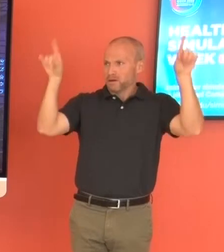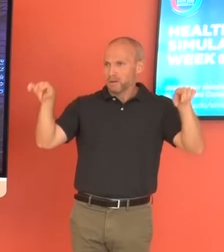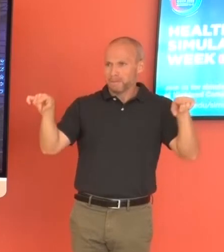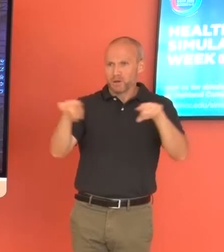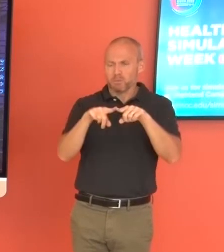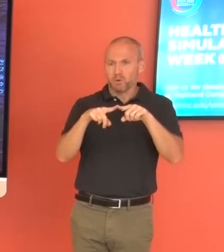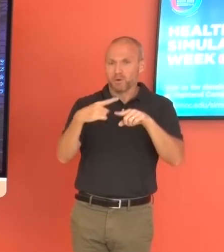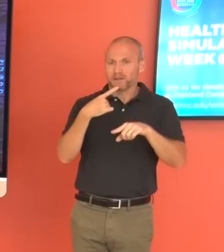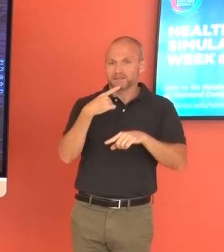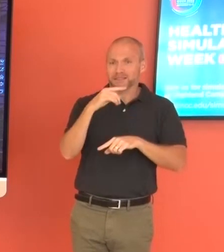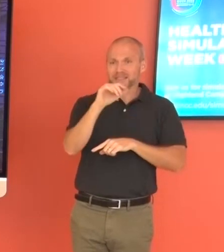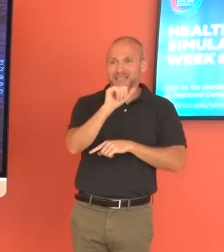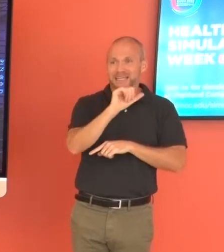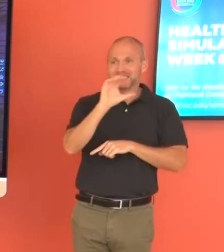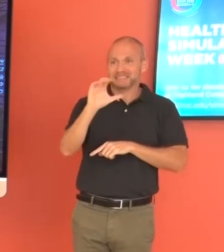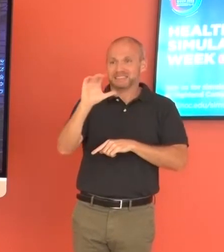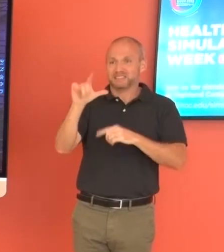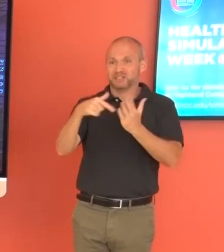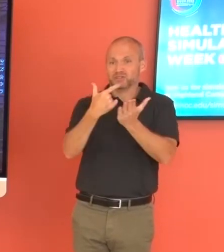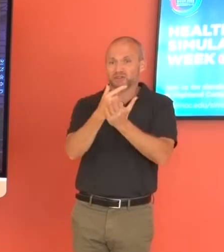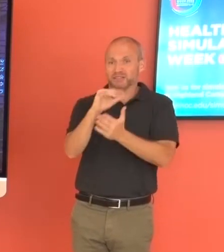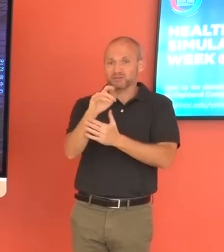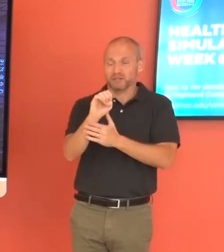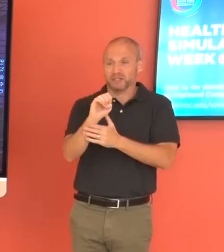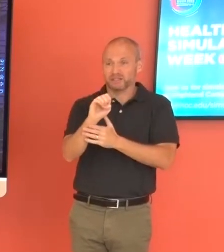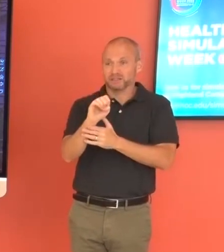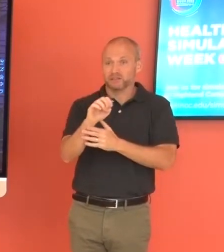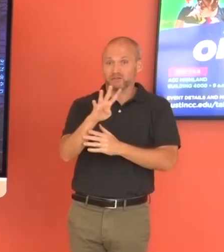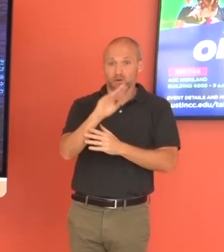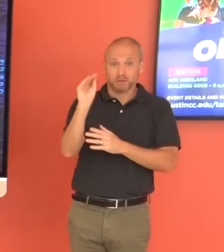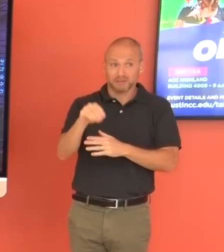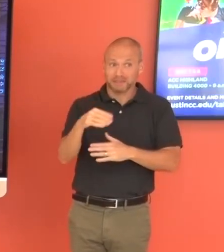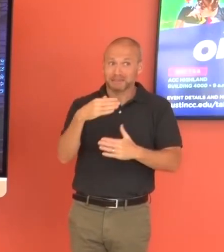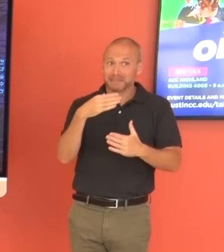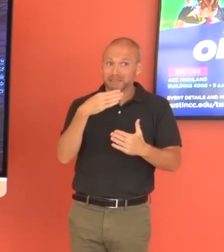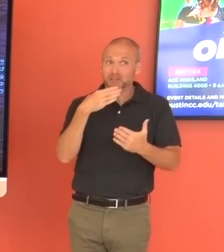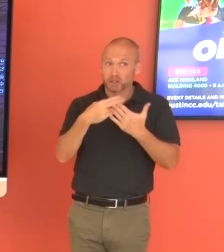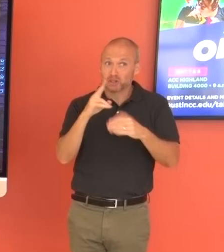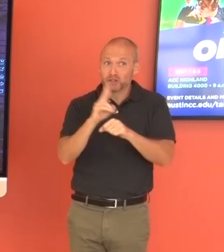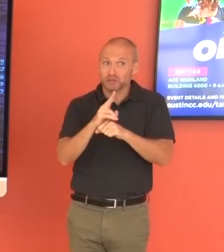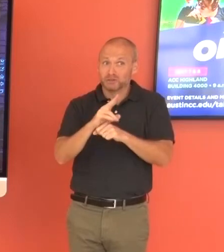said ACC graduation rates 4%, is this a good use of taxpayer money?